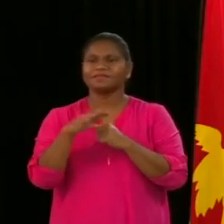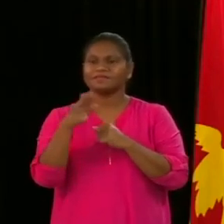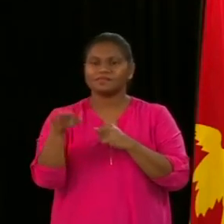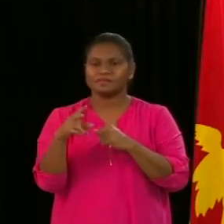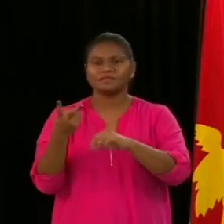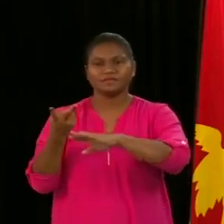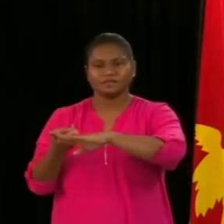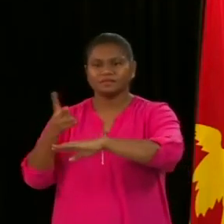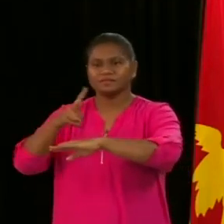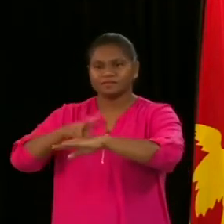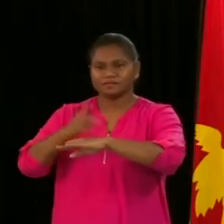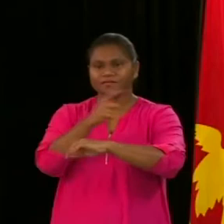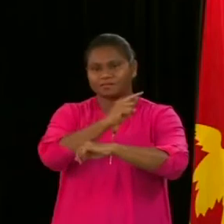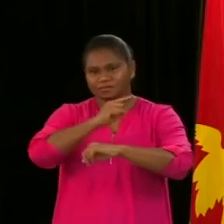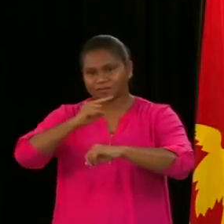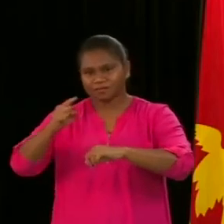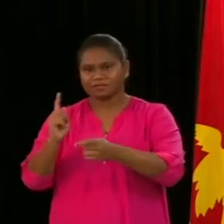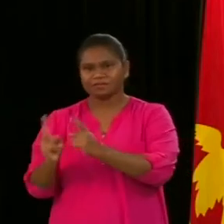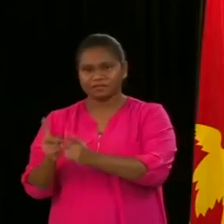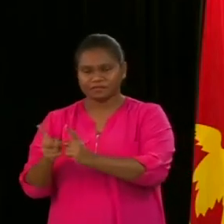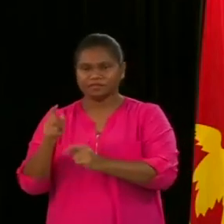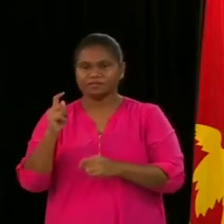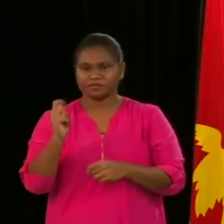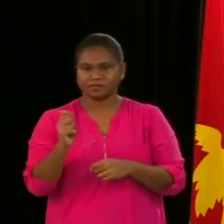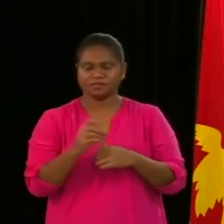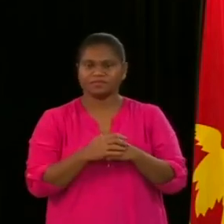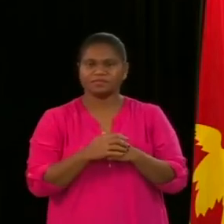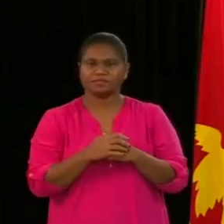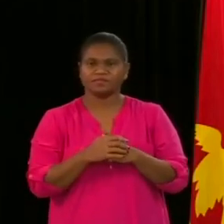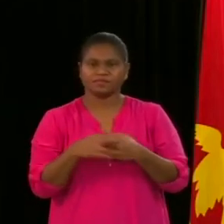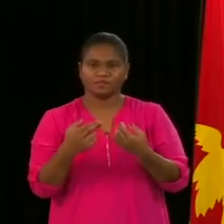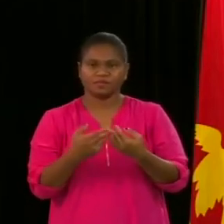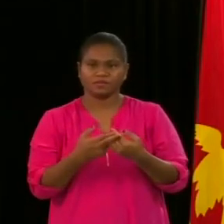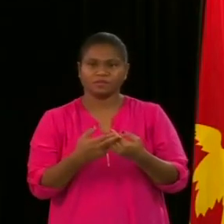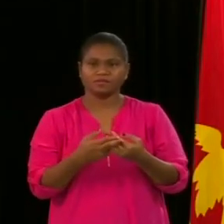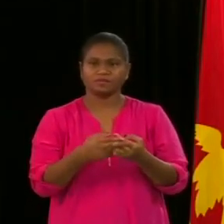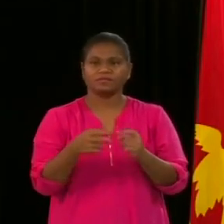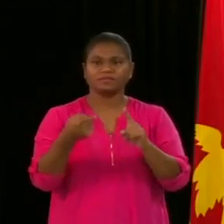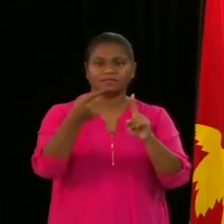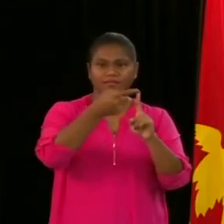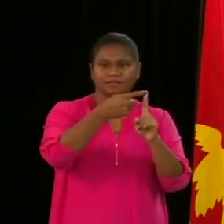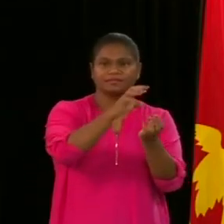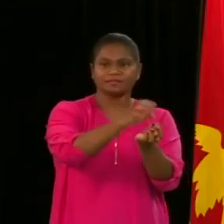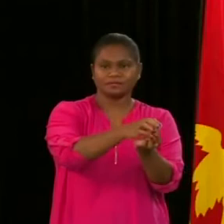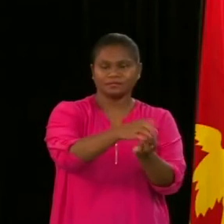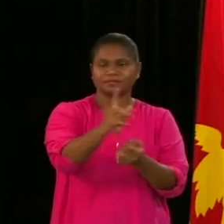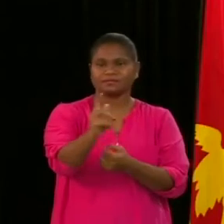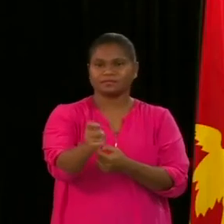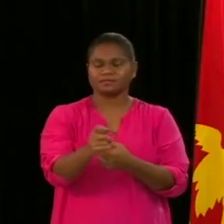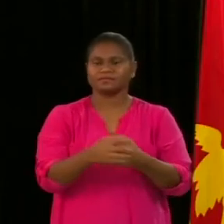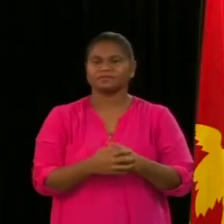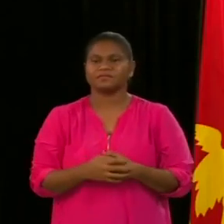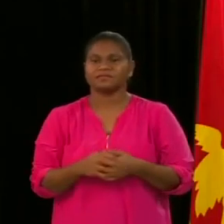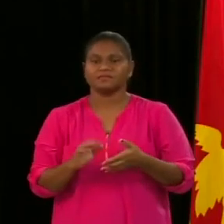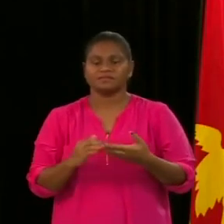from Vanimo all the way down to Daru, but also including East Sepik as well. So parts of East Sepik, as we know, it's